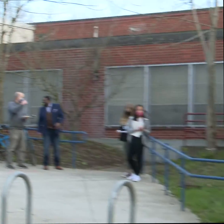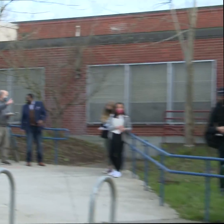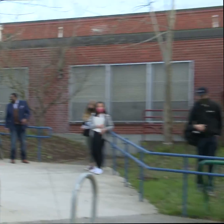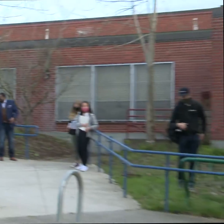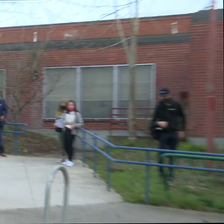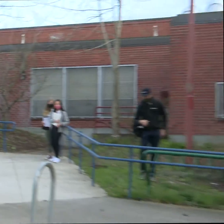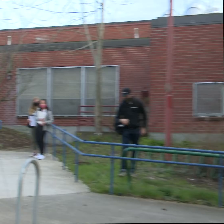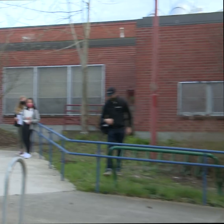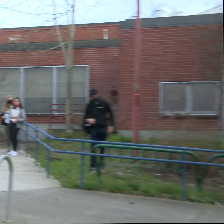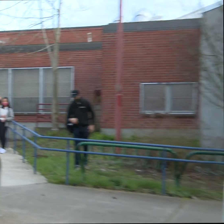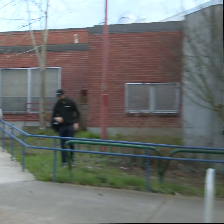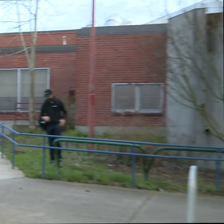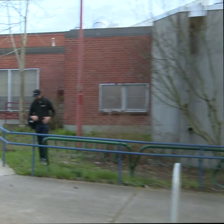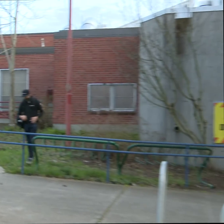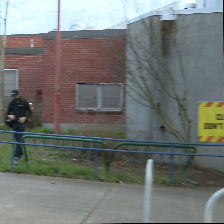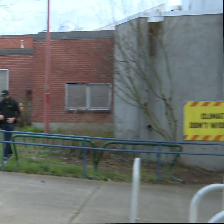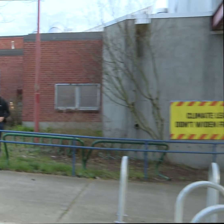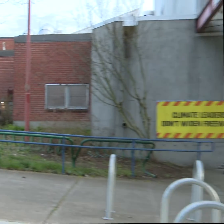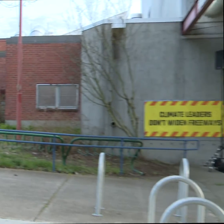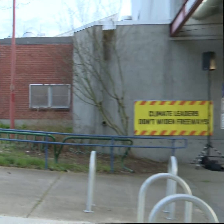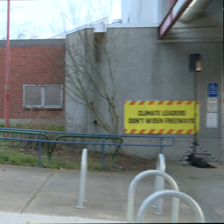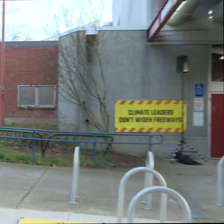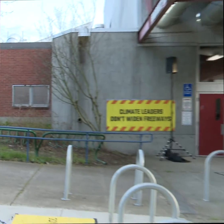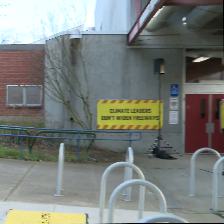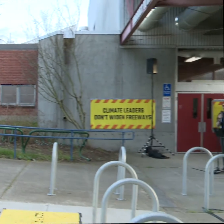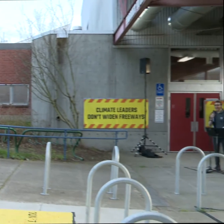Thank you. I appreciate that.